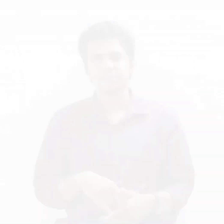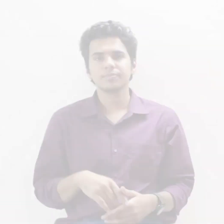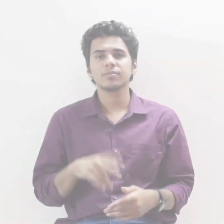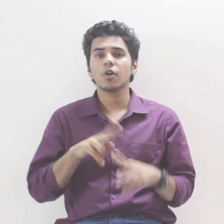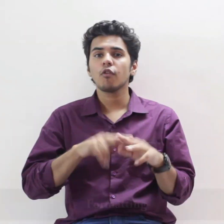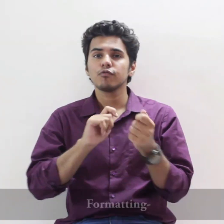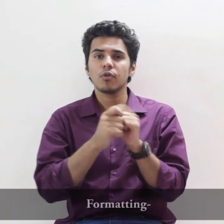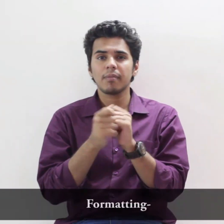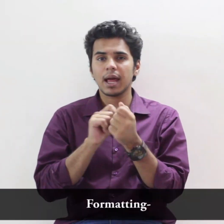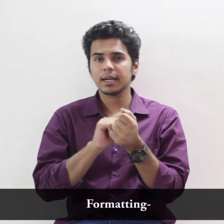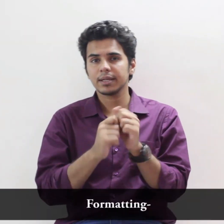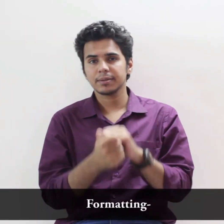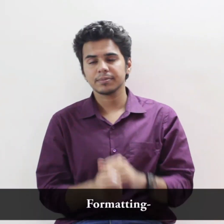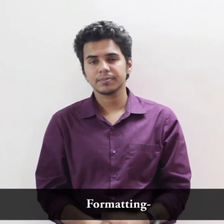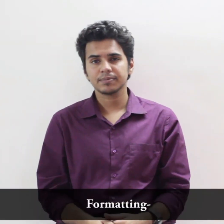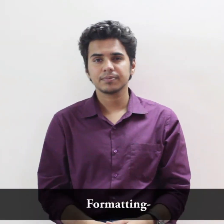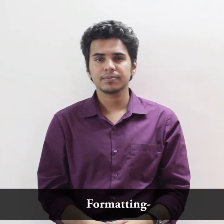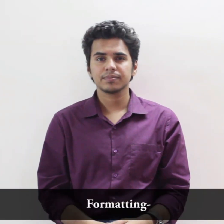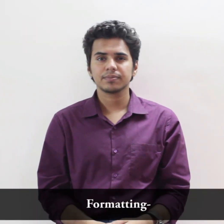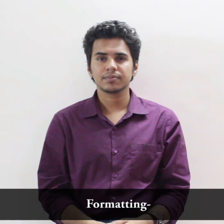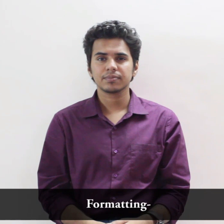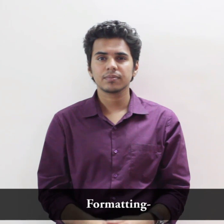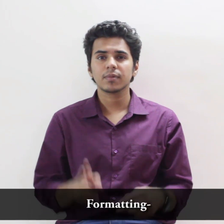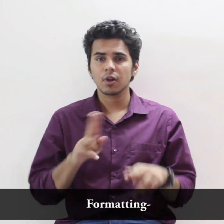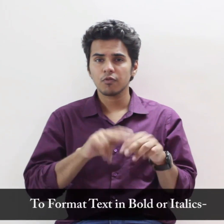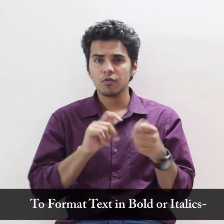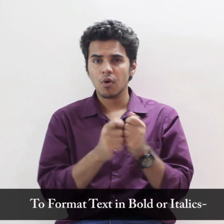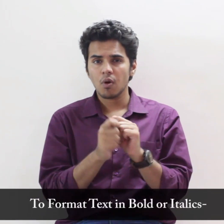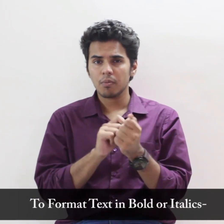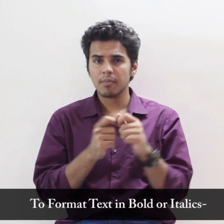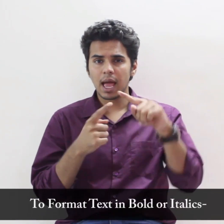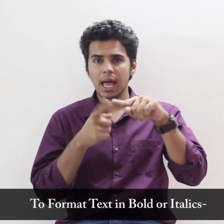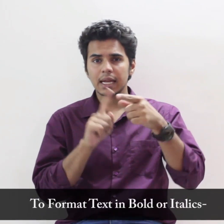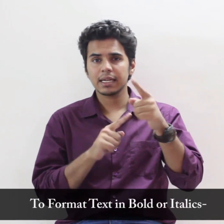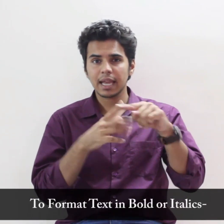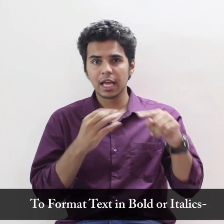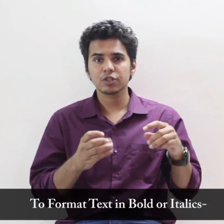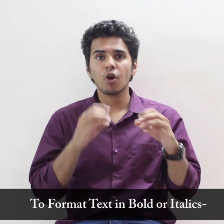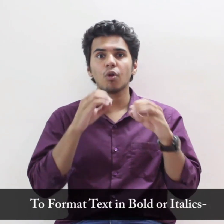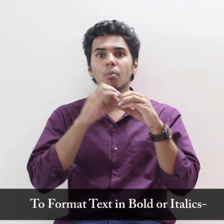Formatting. To format text in bold or italics,